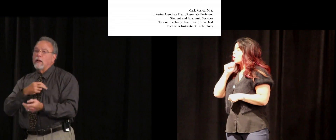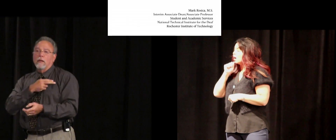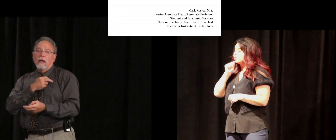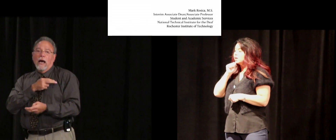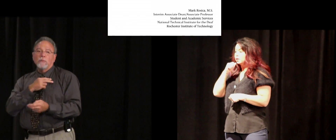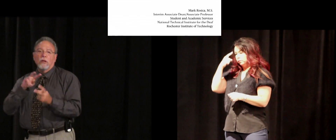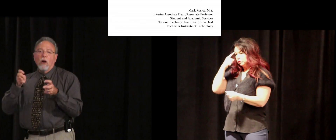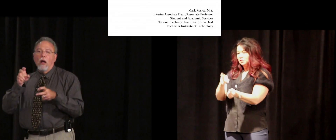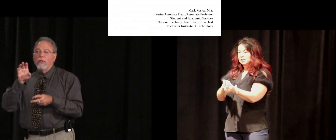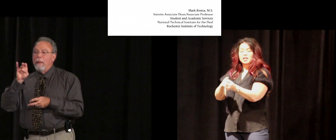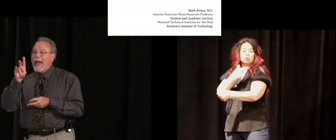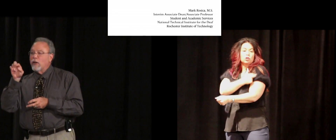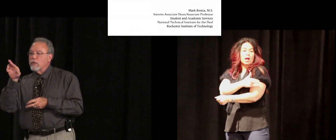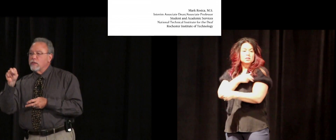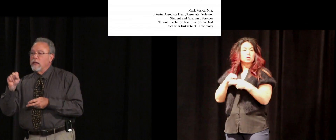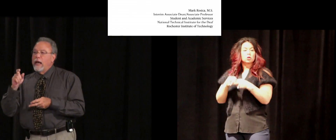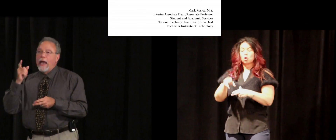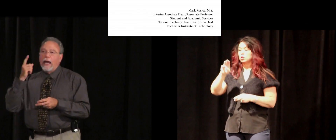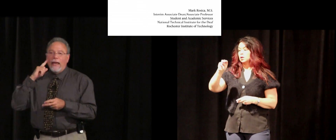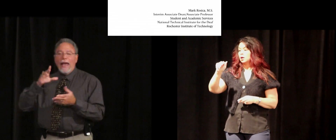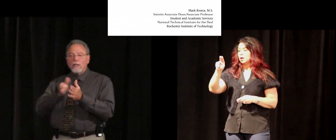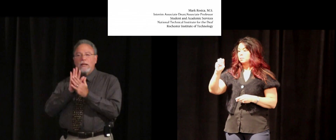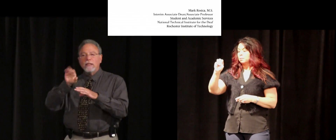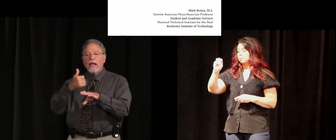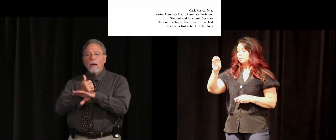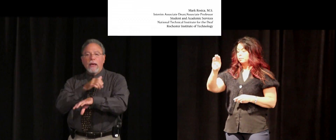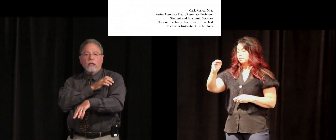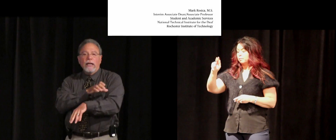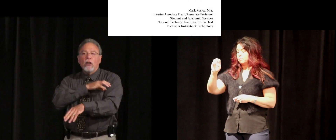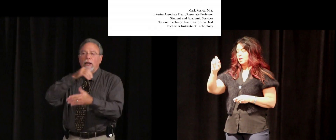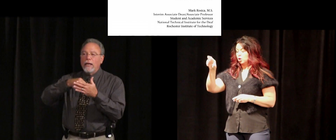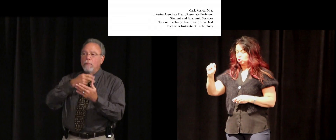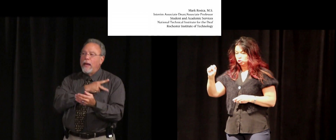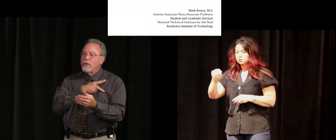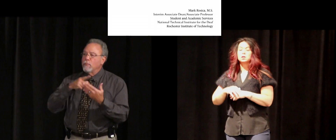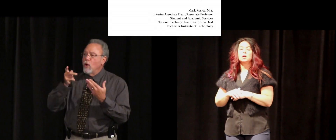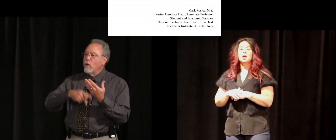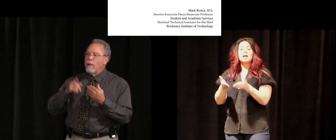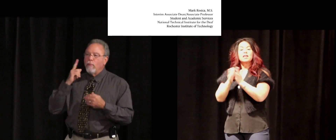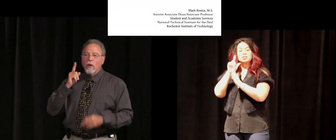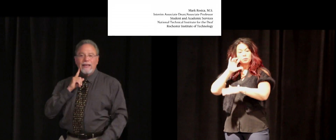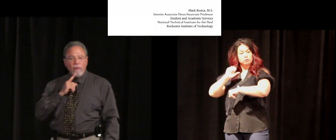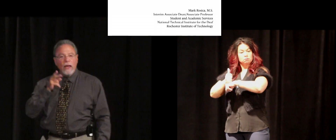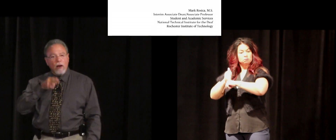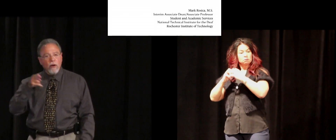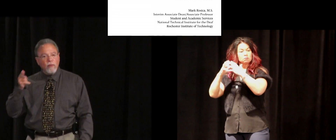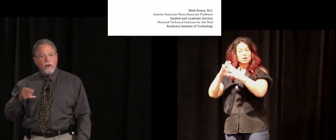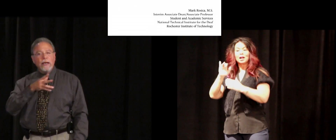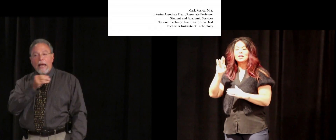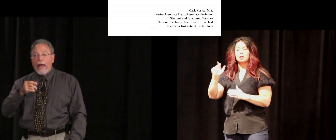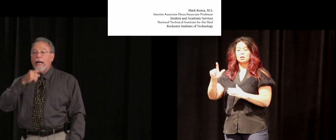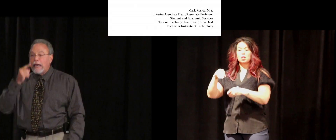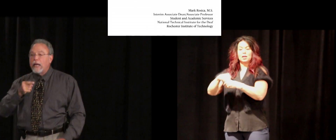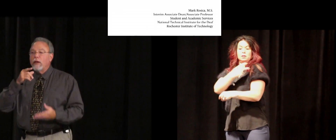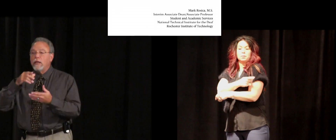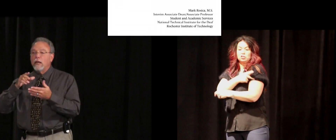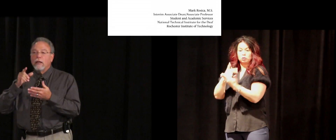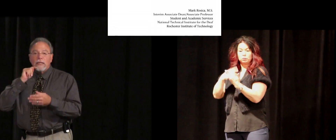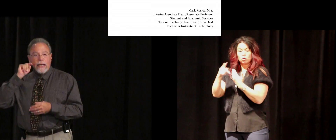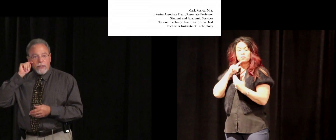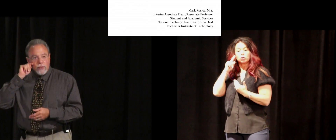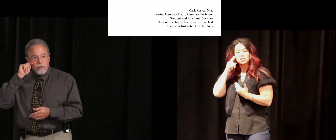hard of hearing students in a way I'd never realized before. So I put the other program aside and I spent 4 more years working on